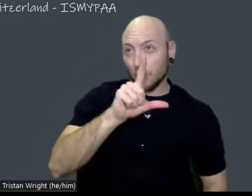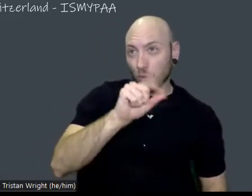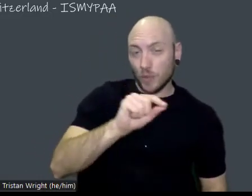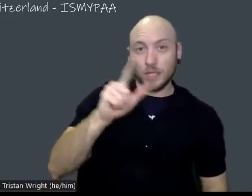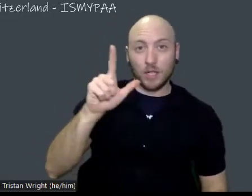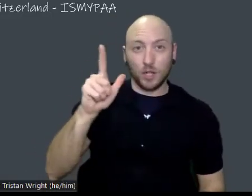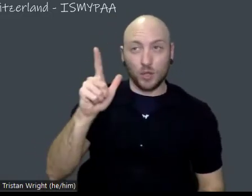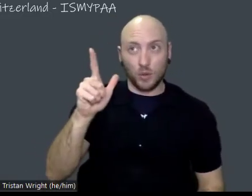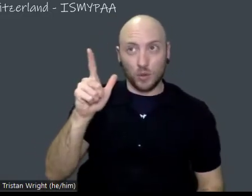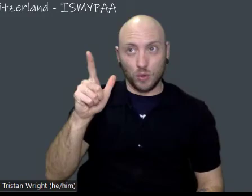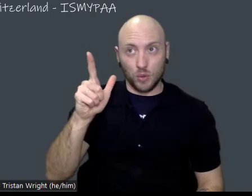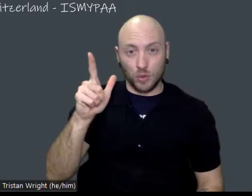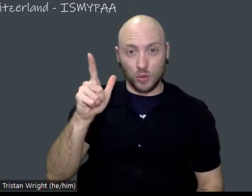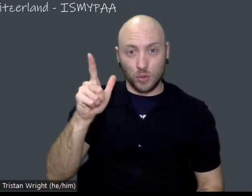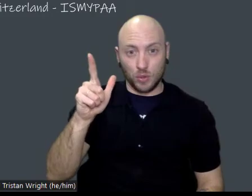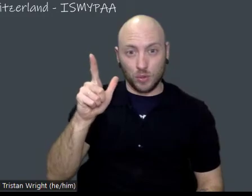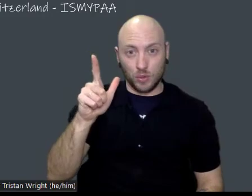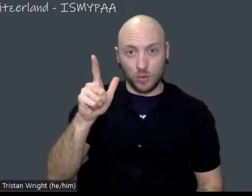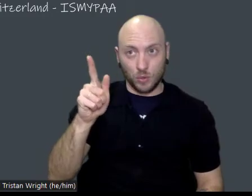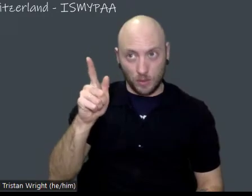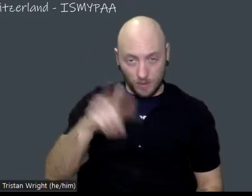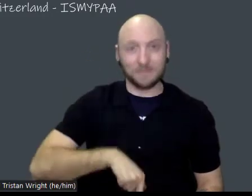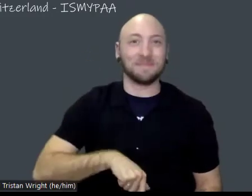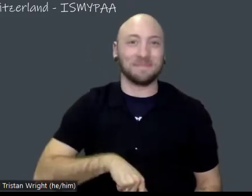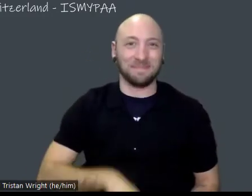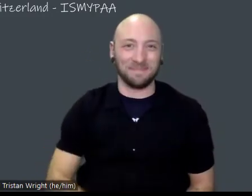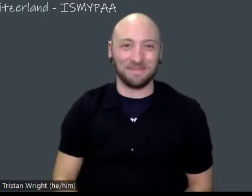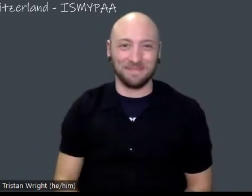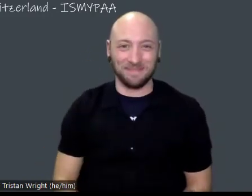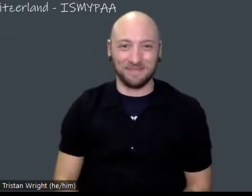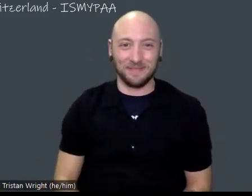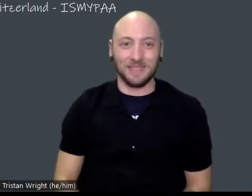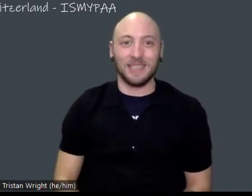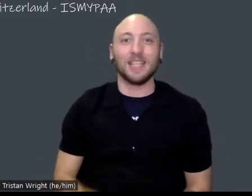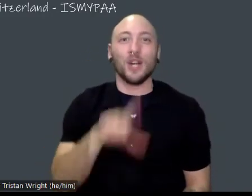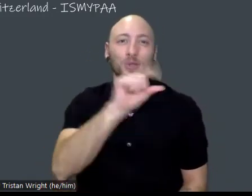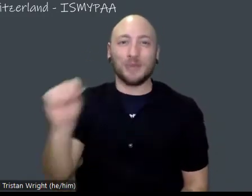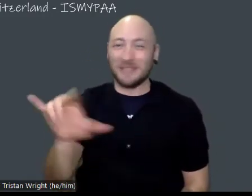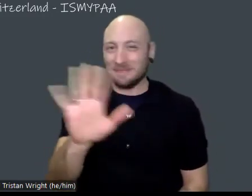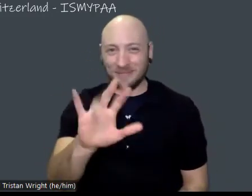2021, 2020, I don't know, yeah, 2020.